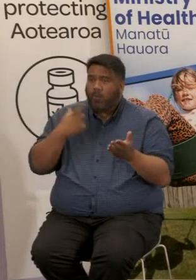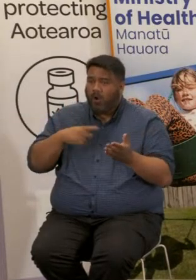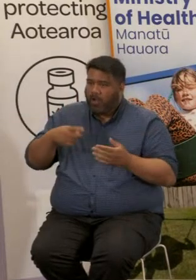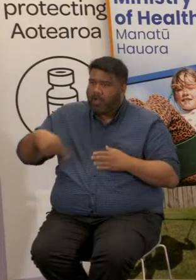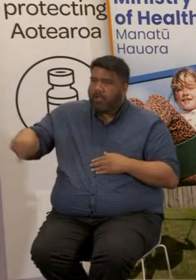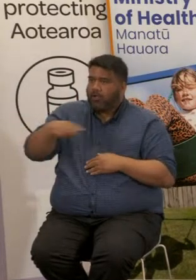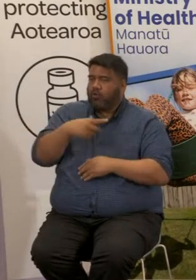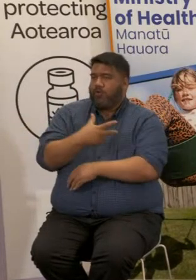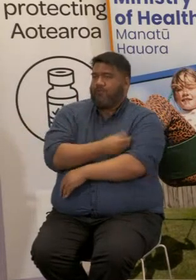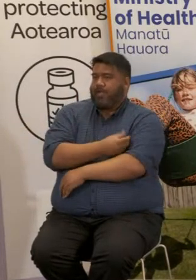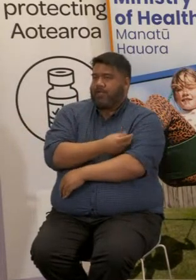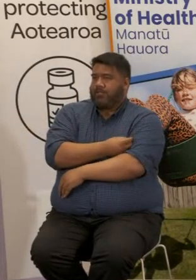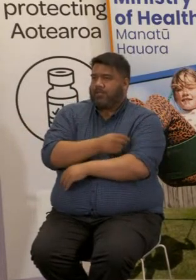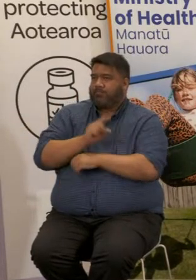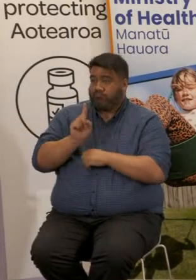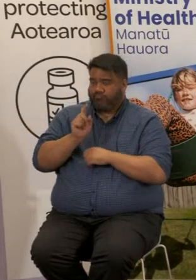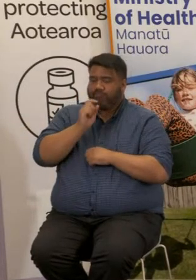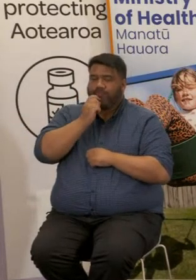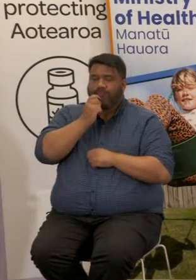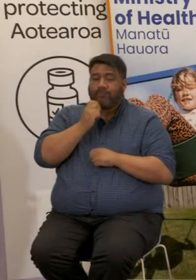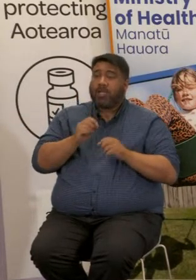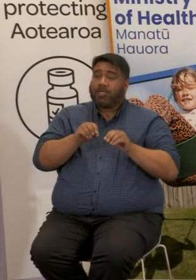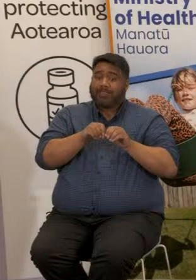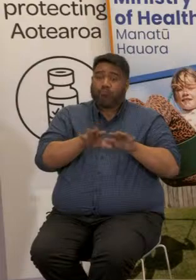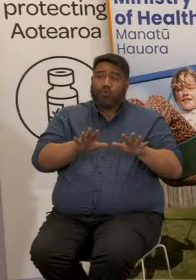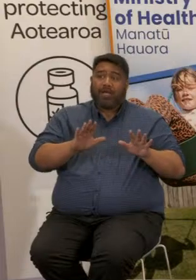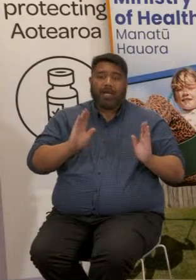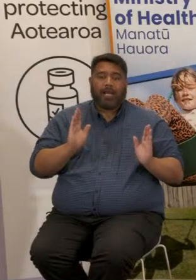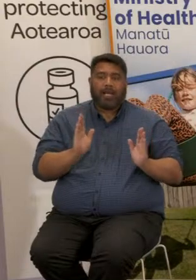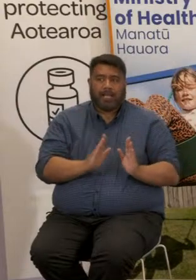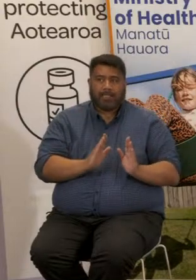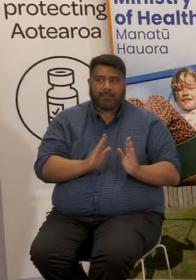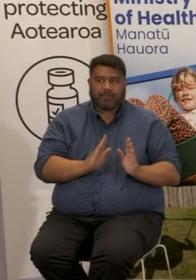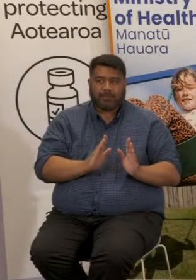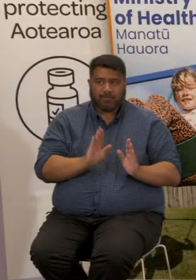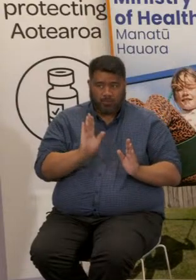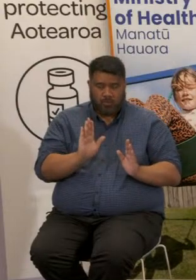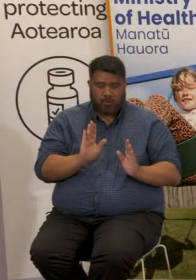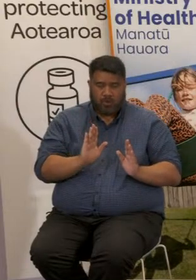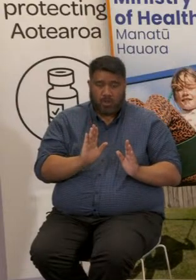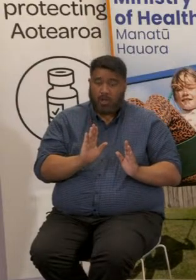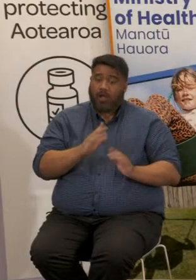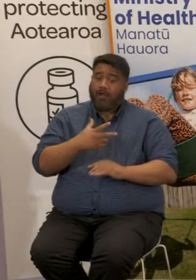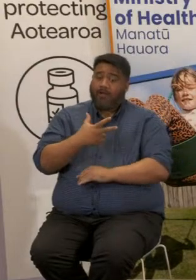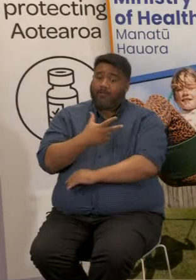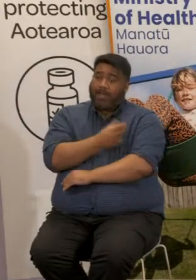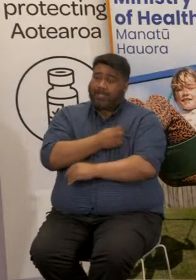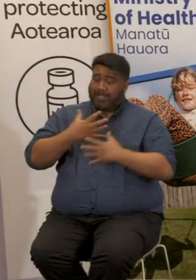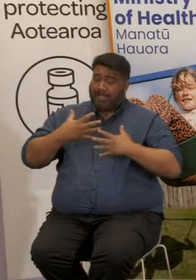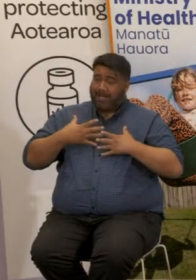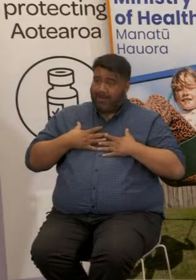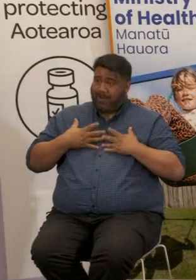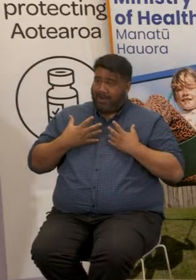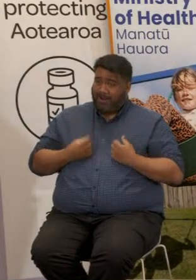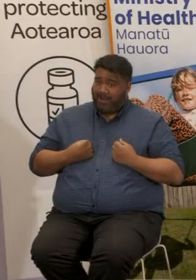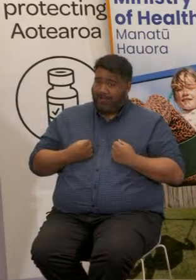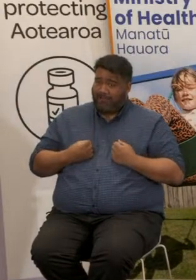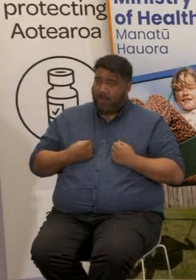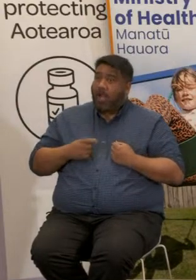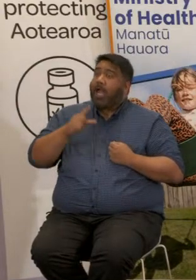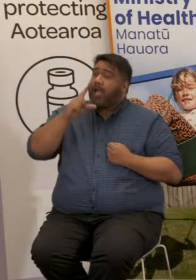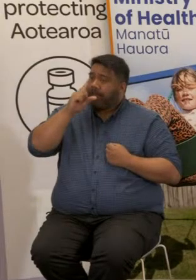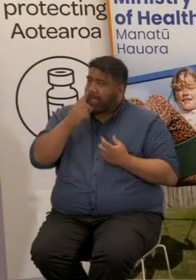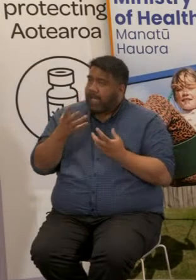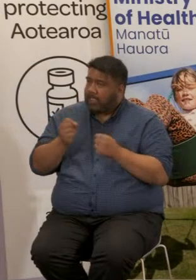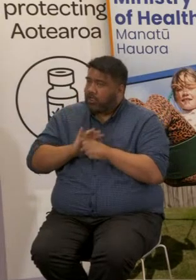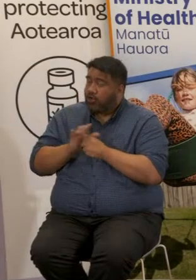and spread means that we know that a vaccinated person can still get COVID, but they're much less likely to spread it to